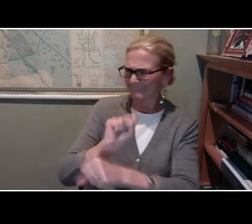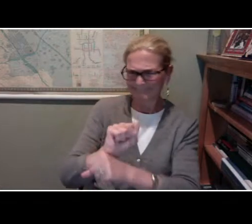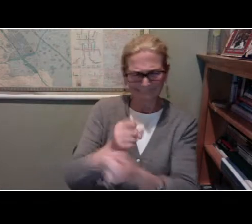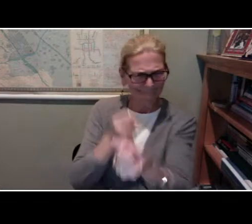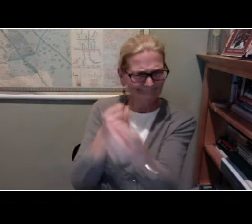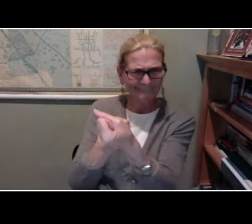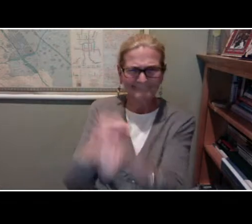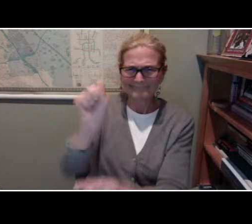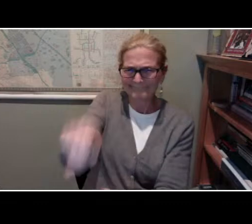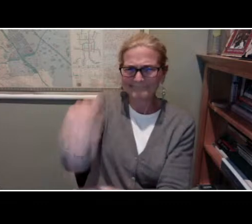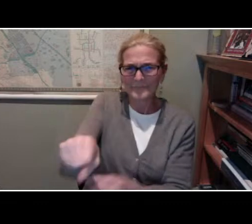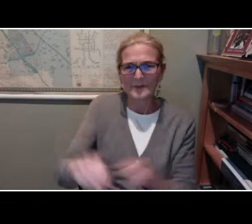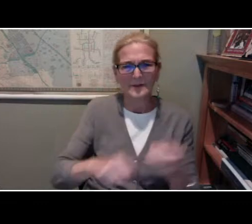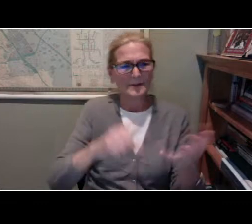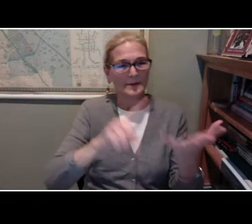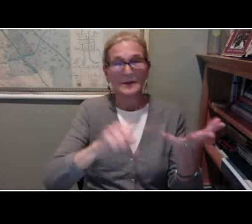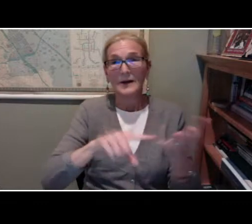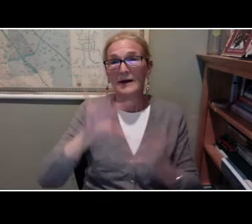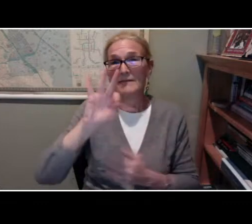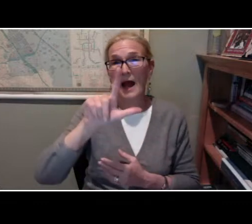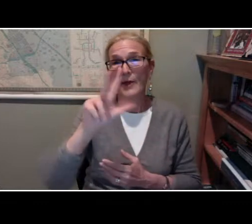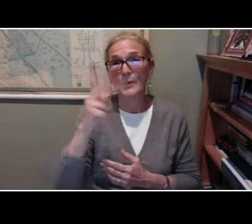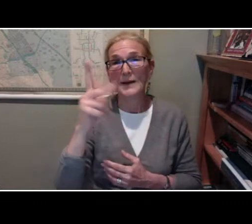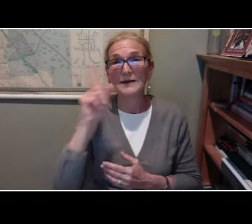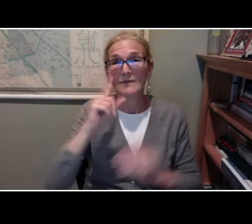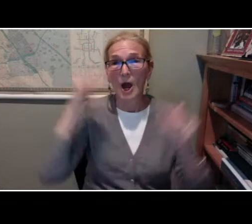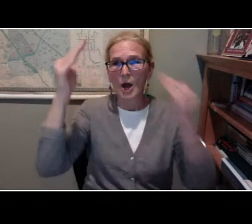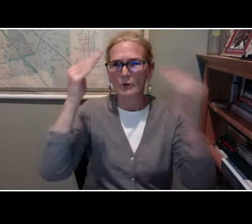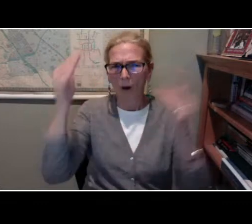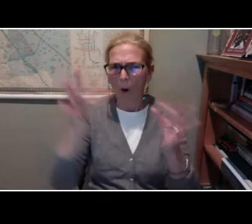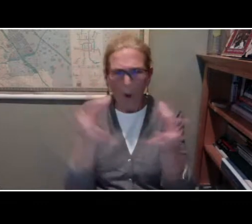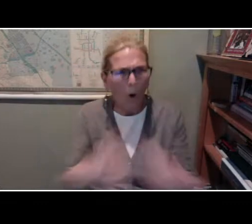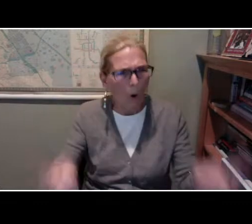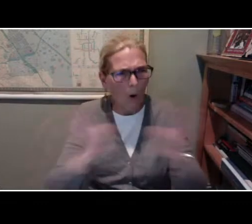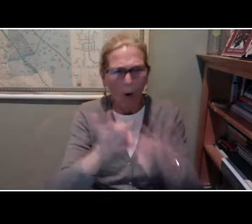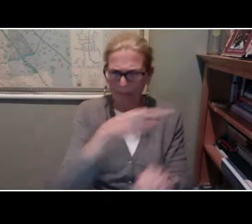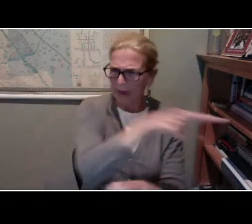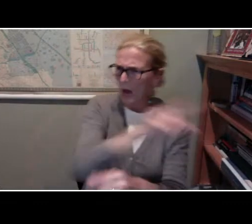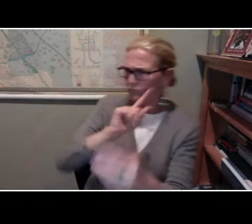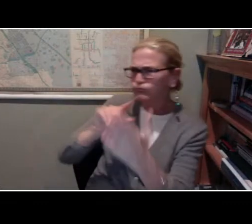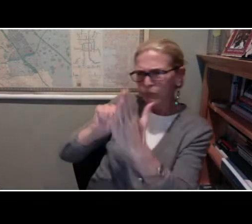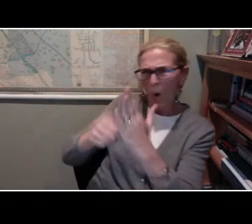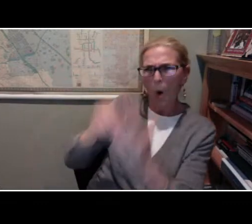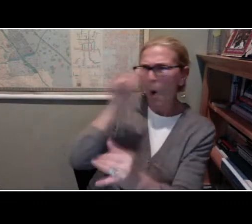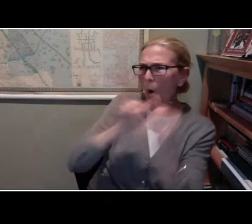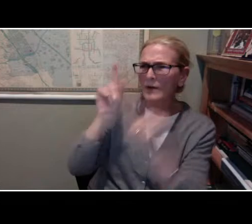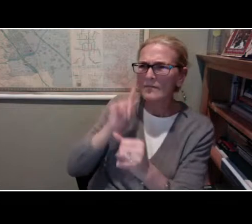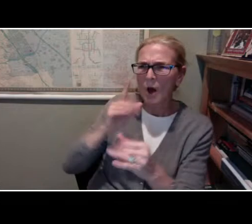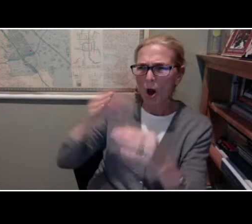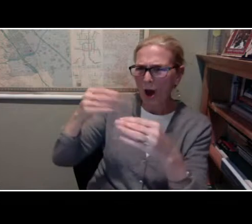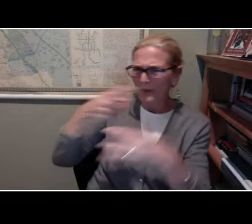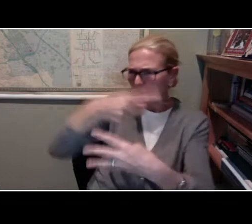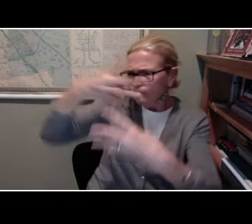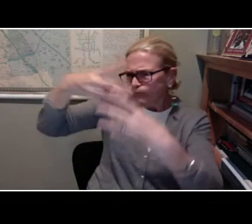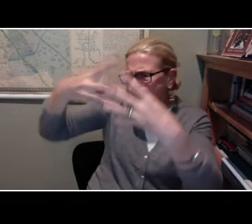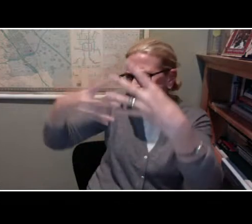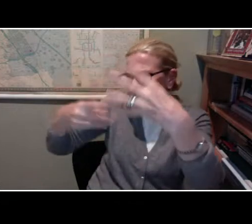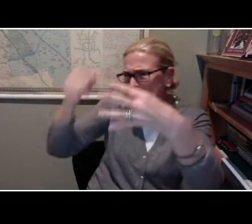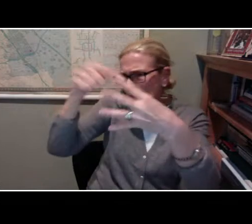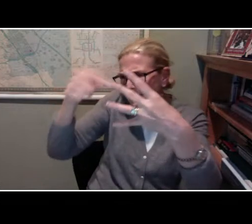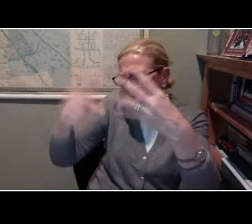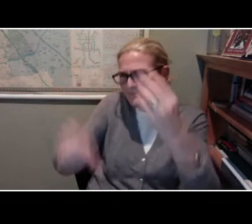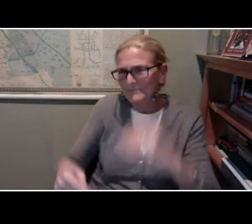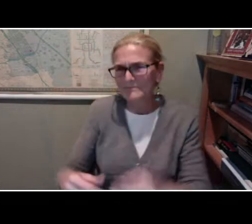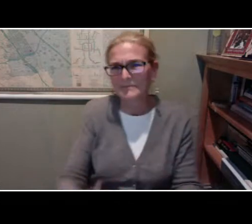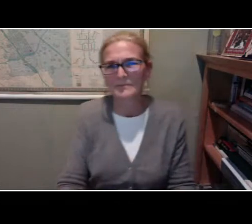are crucial. The NAEYC has asserted that deaf community members are stakeholders and are